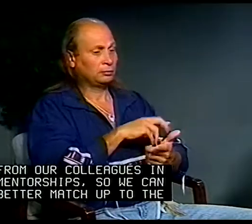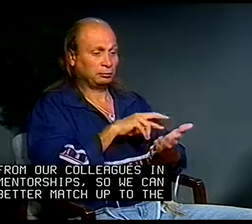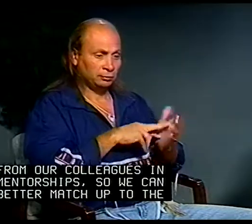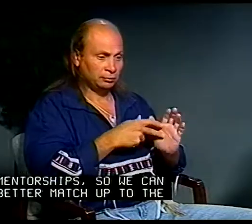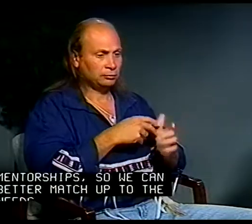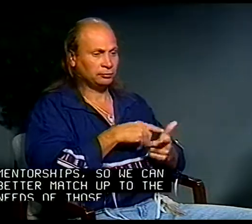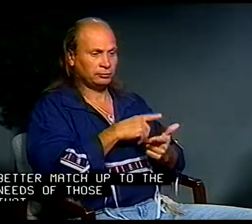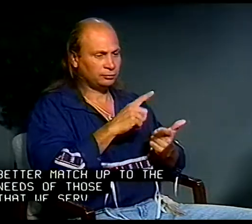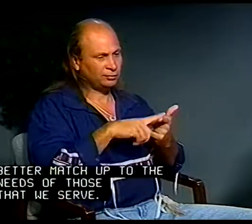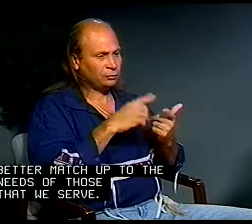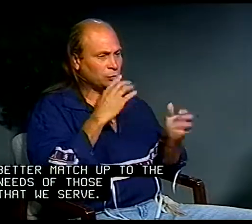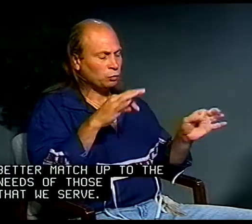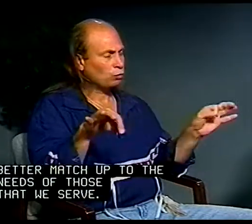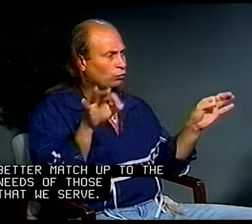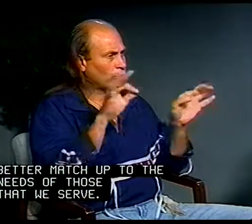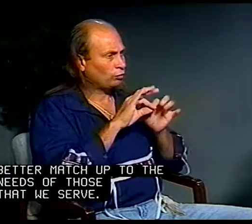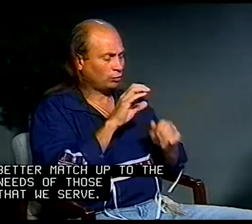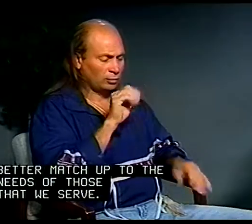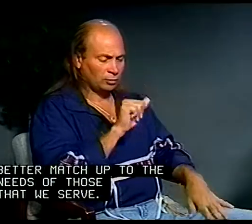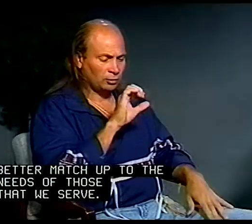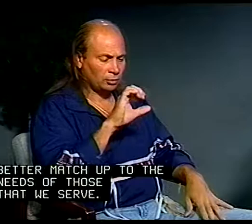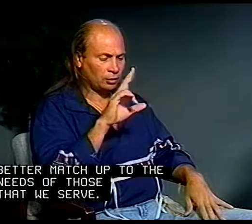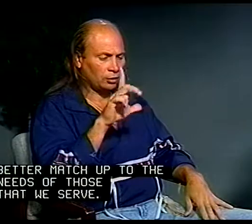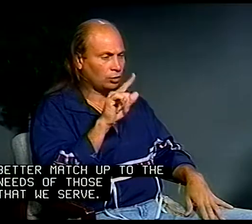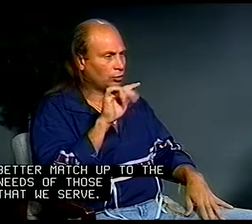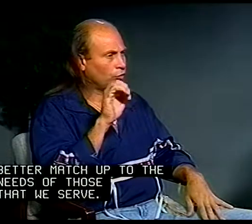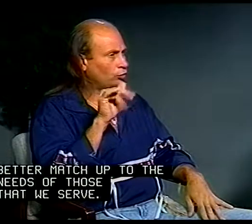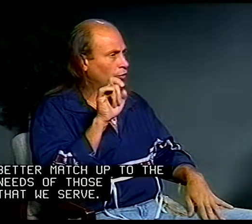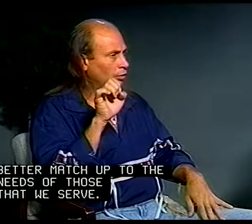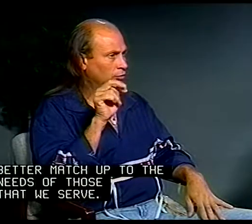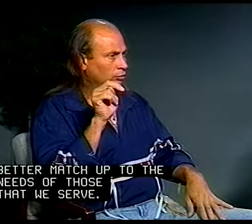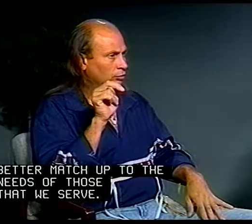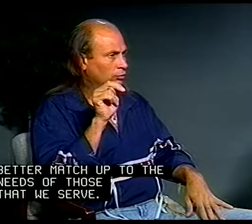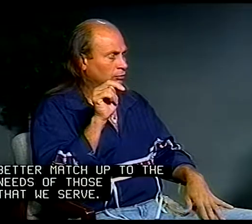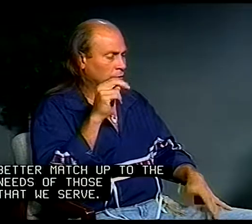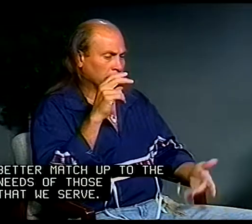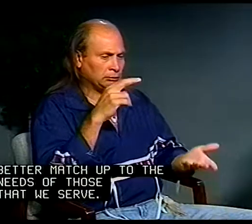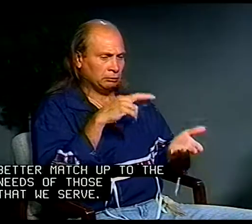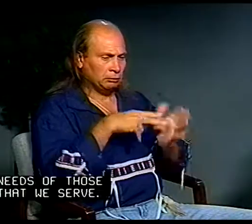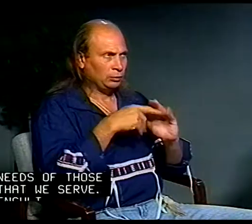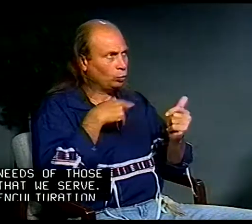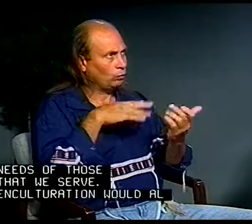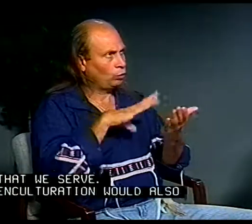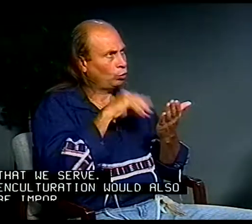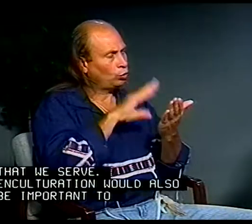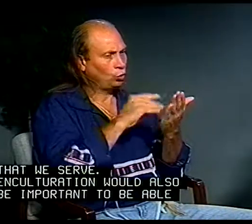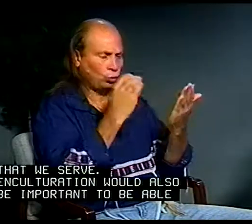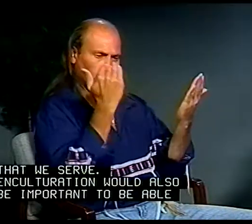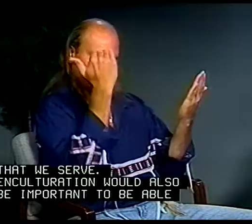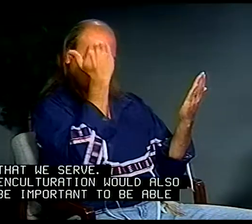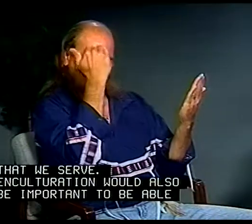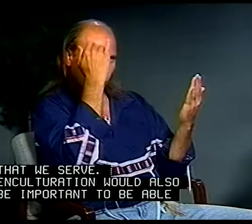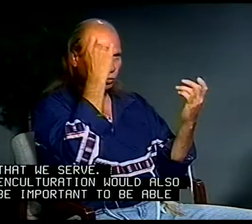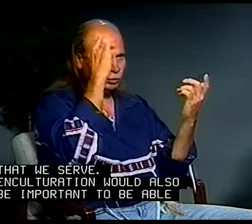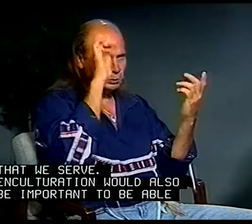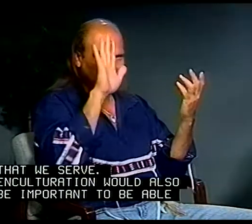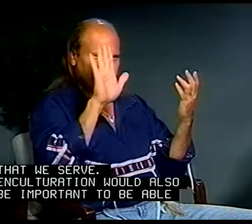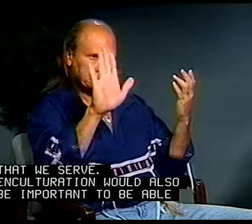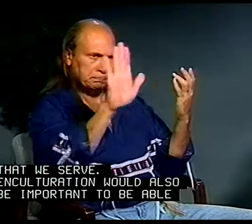better match up the needs of those that we serve. And